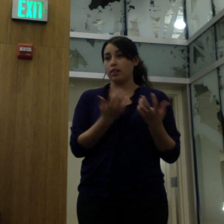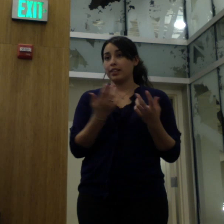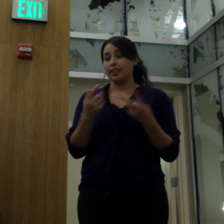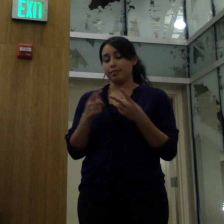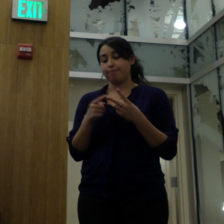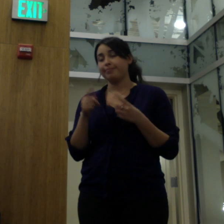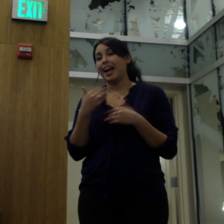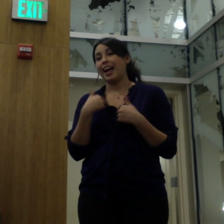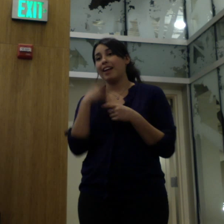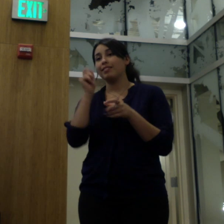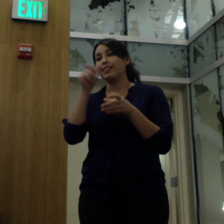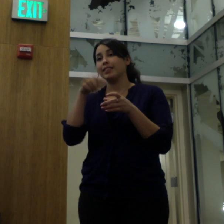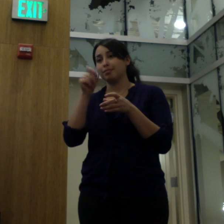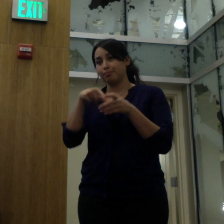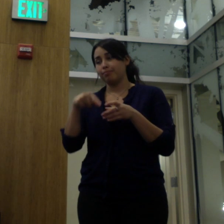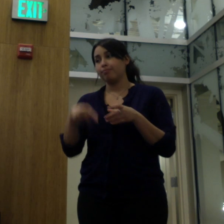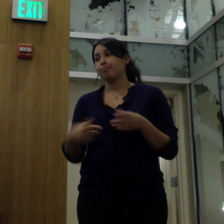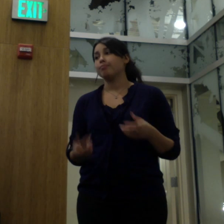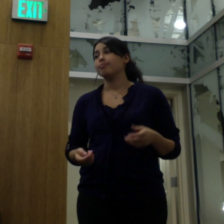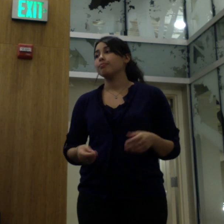tablets.